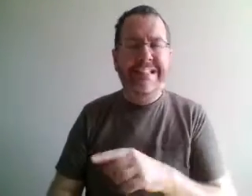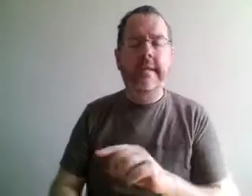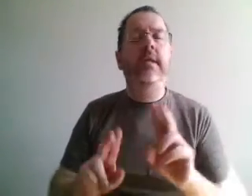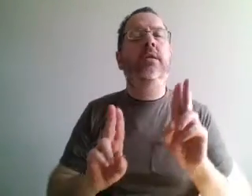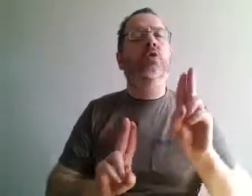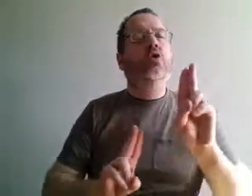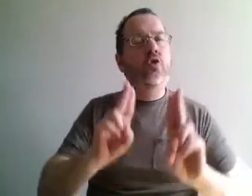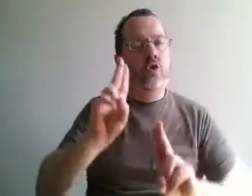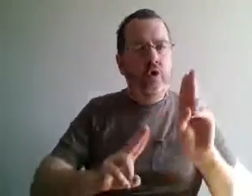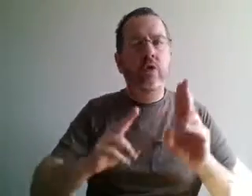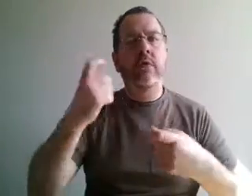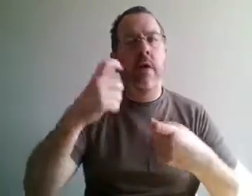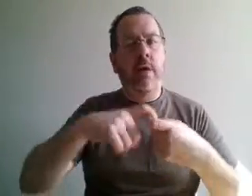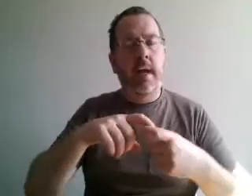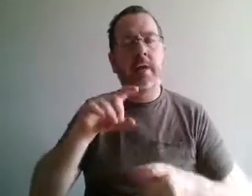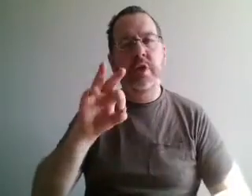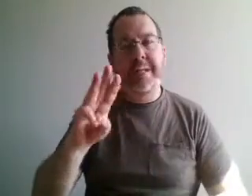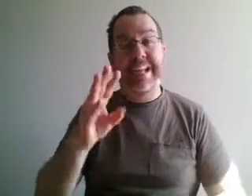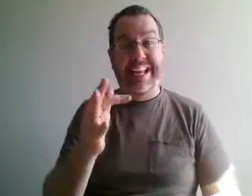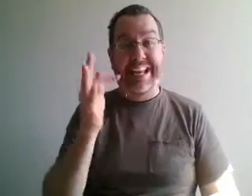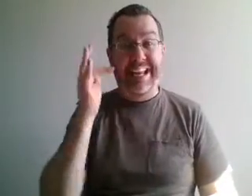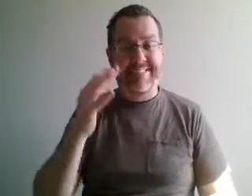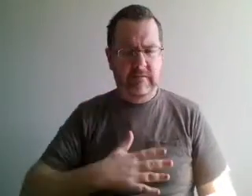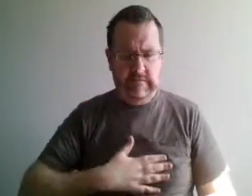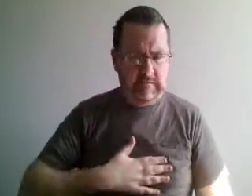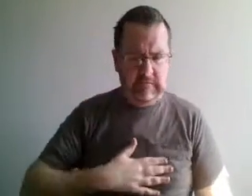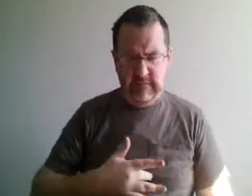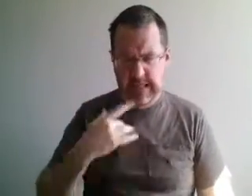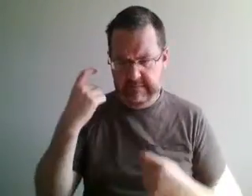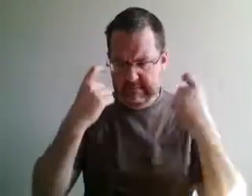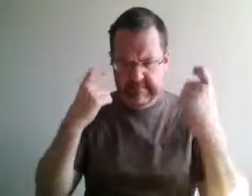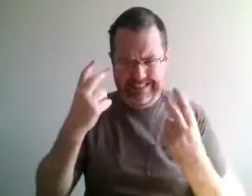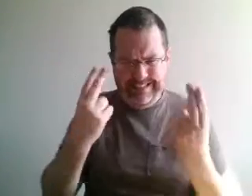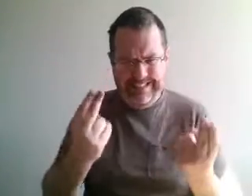felt there's something that they needed advice on. The